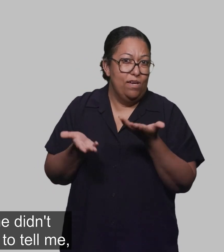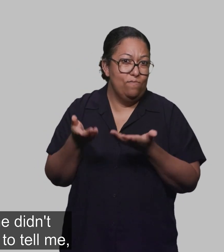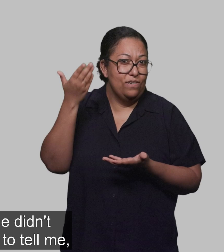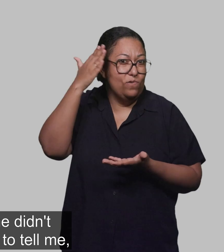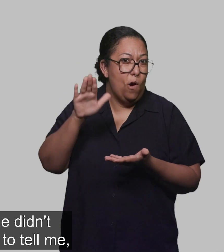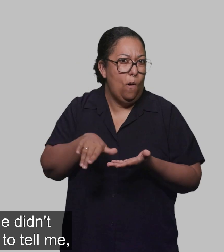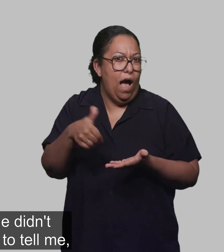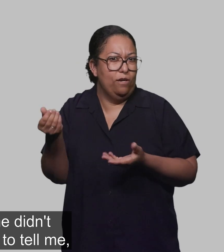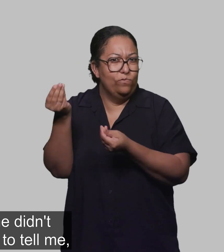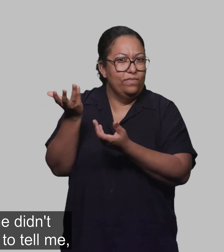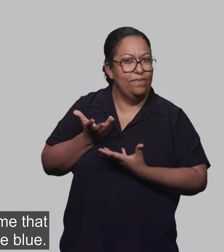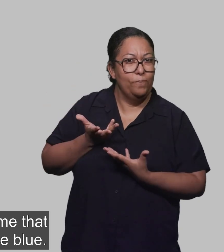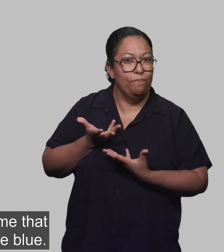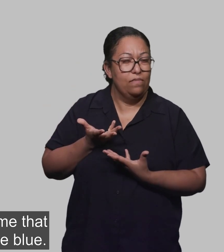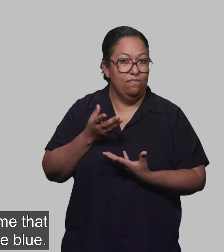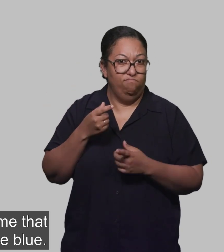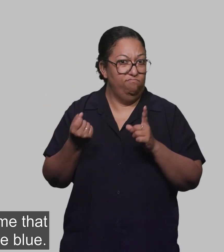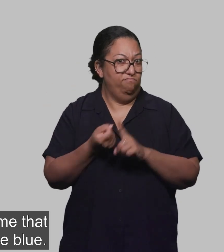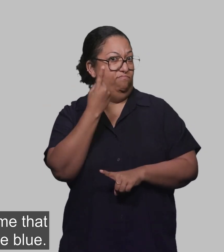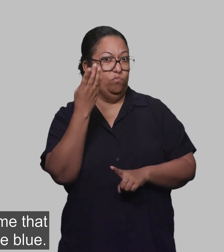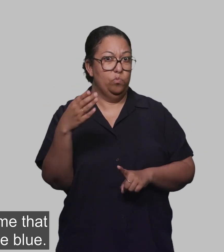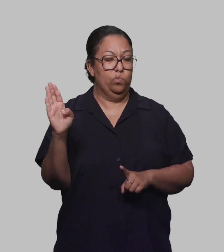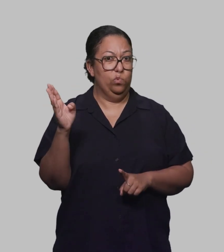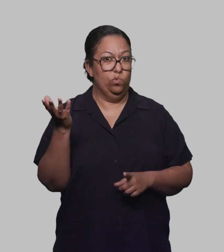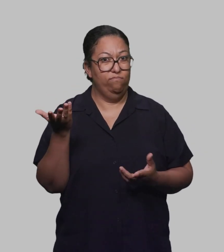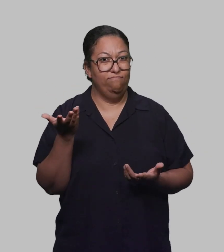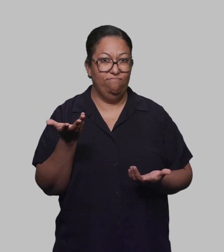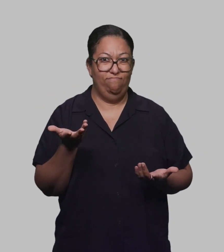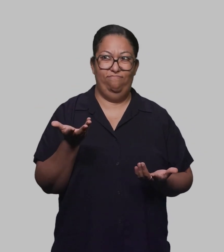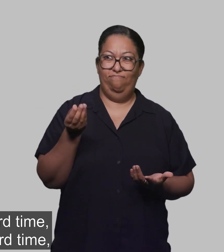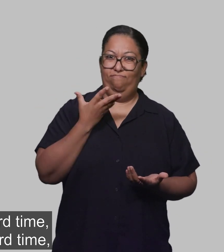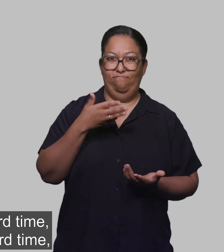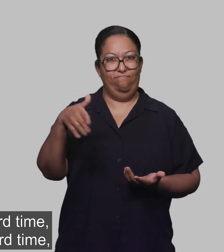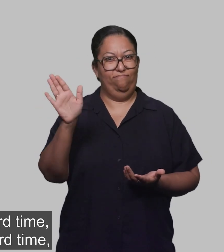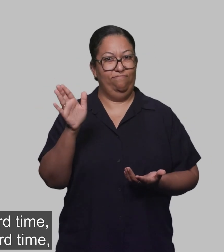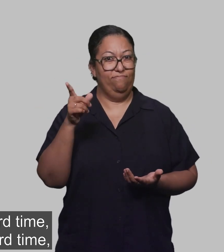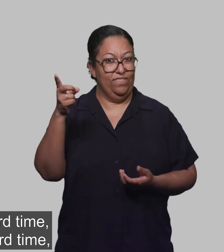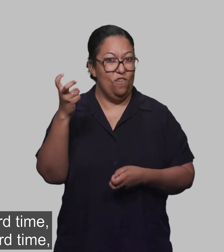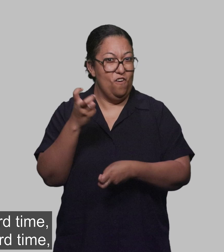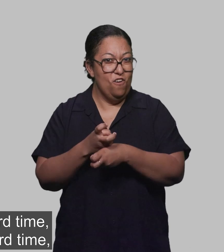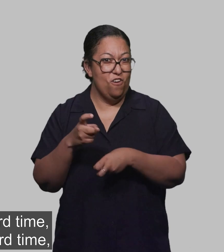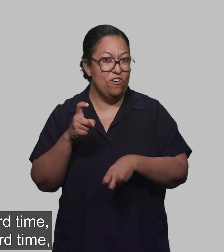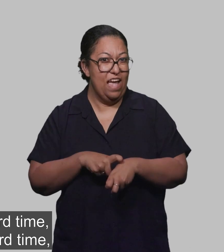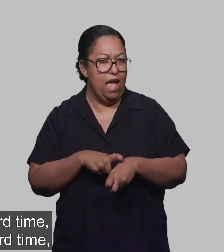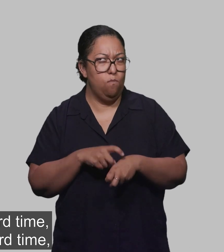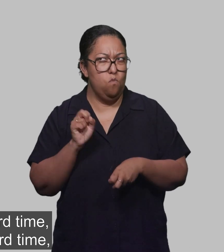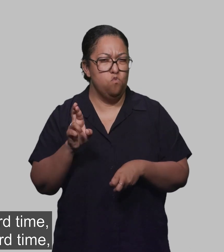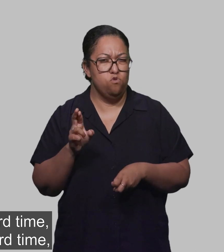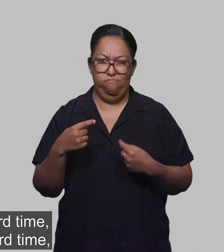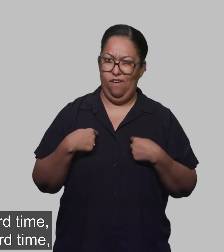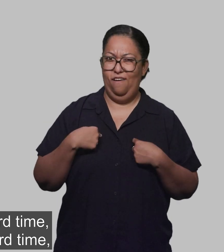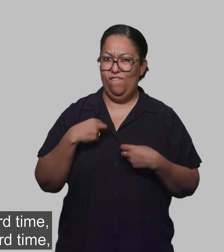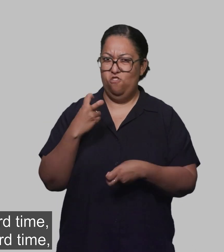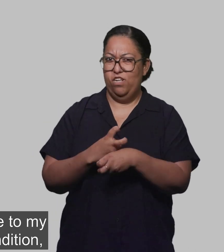know what else to tell me. And he told me that just out of the blue. He had a hard time, or